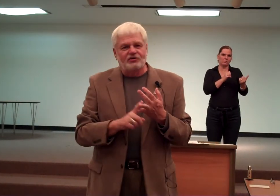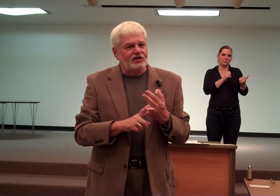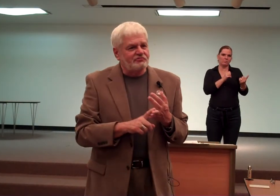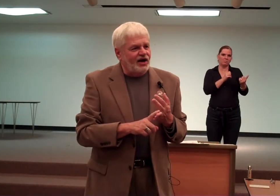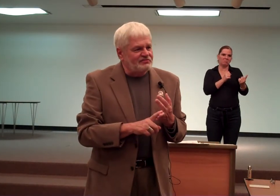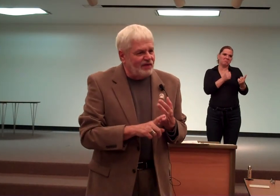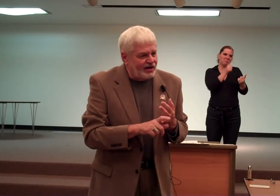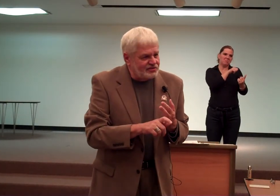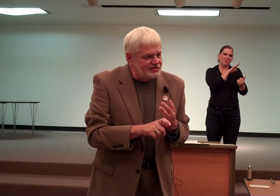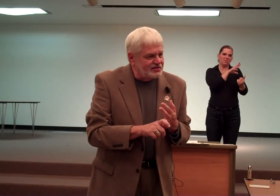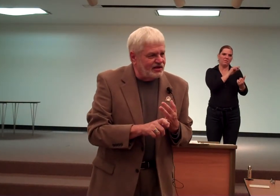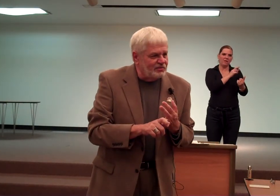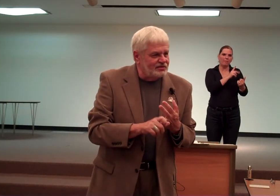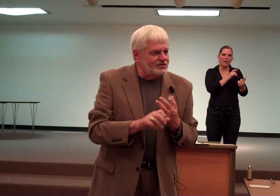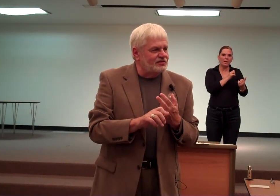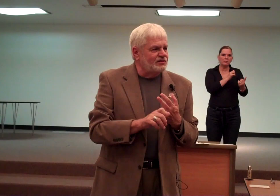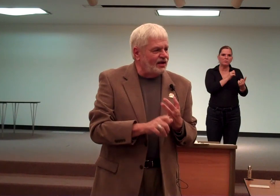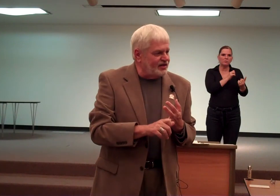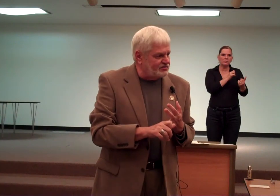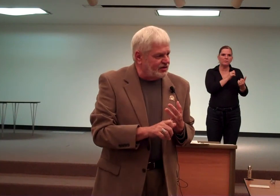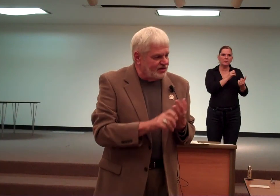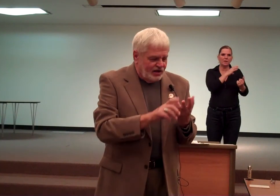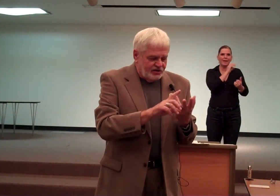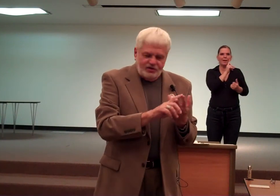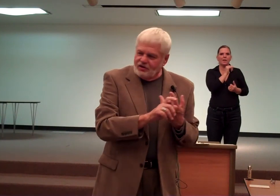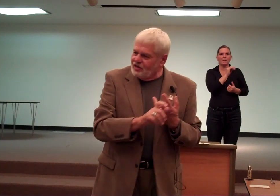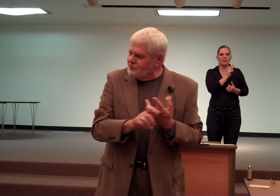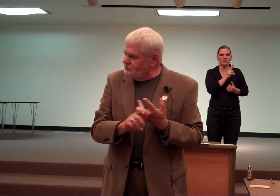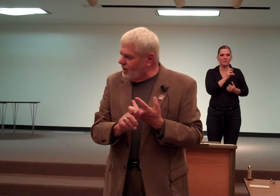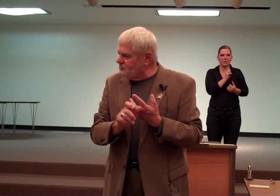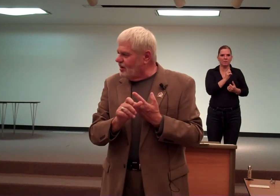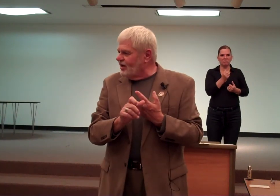You go another 5 miles and you come into Claysville. You go another 5 miles.